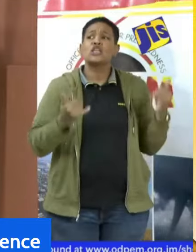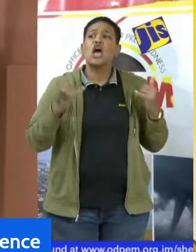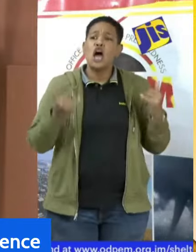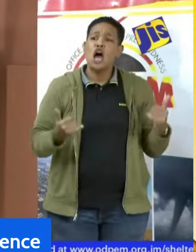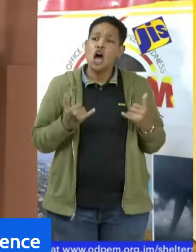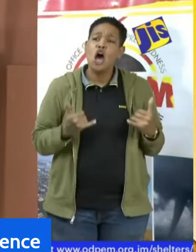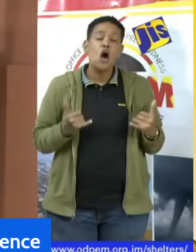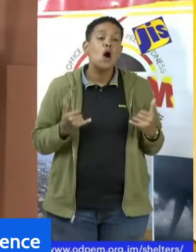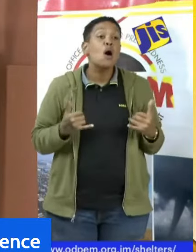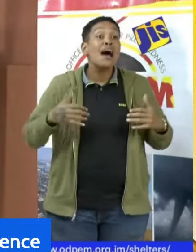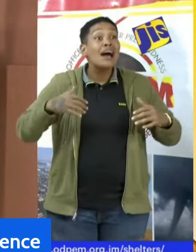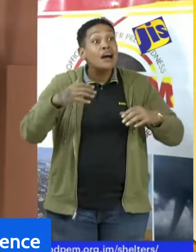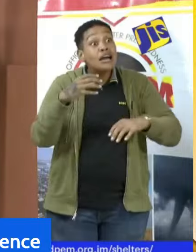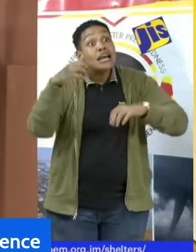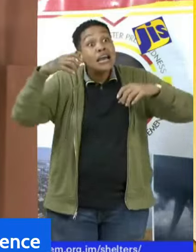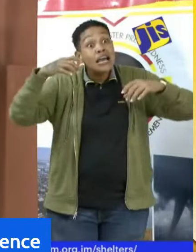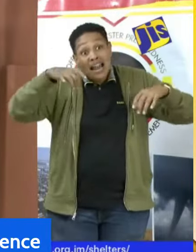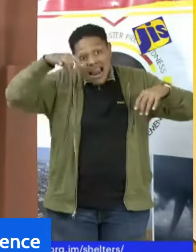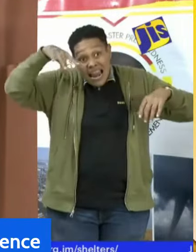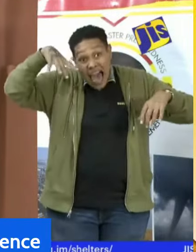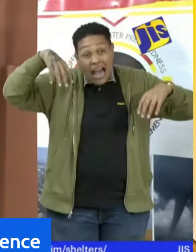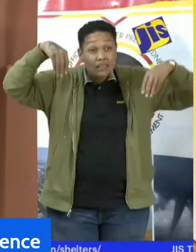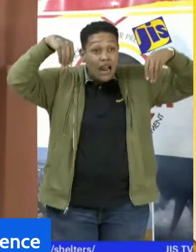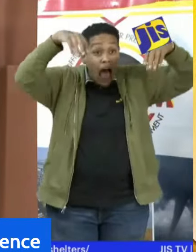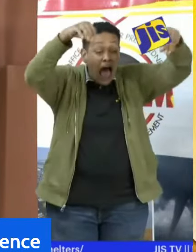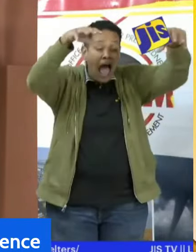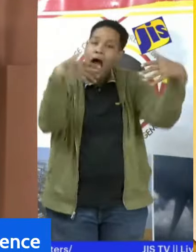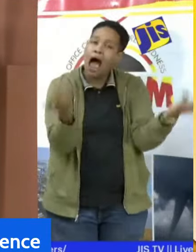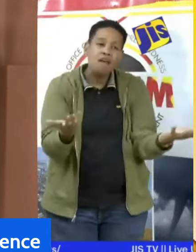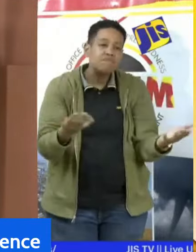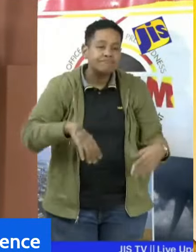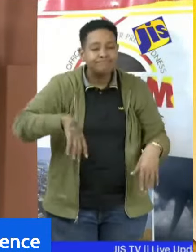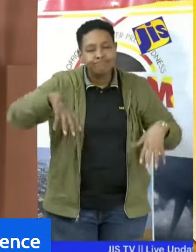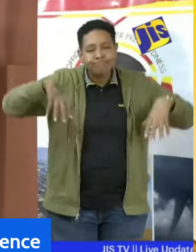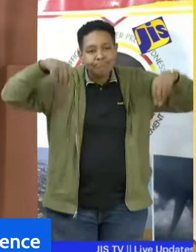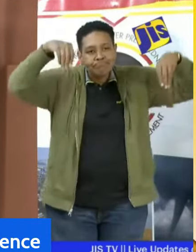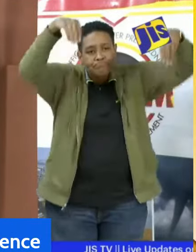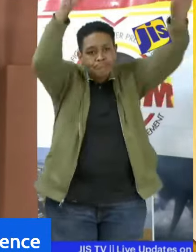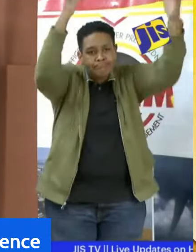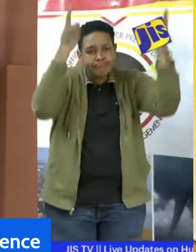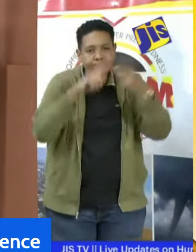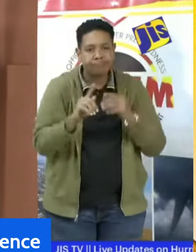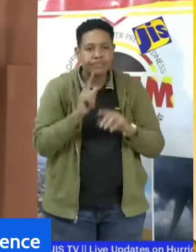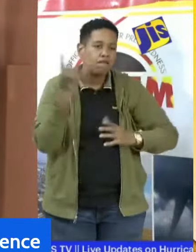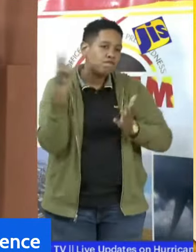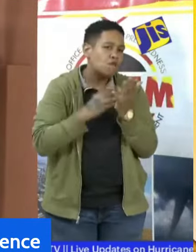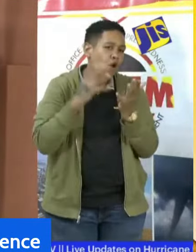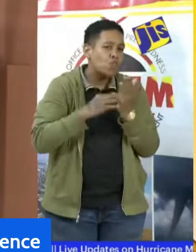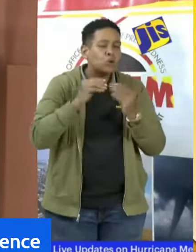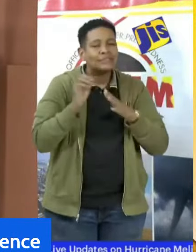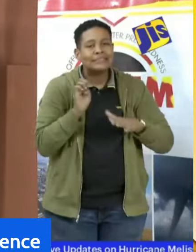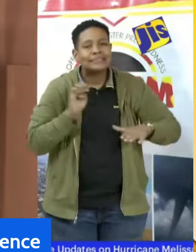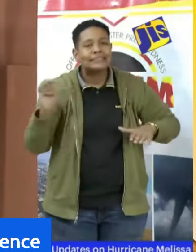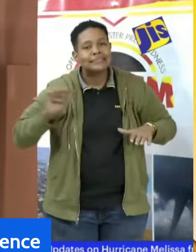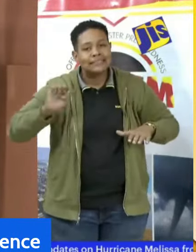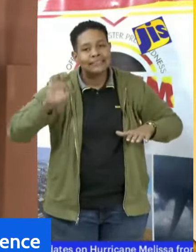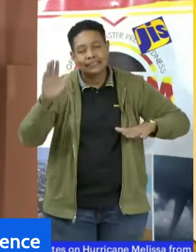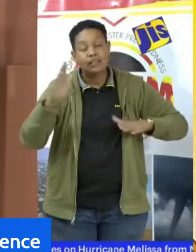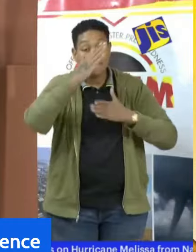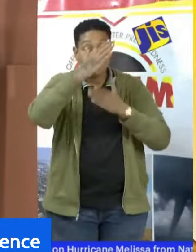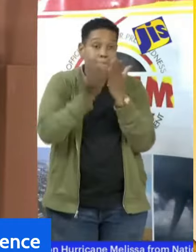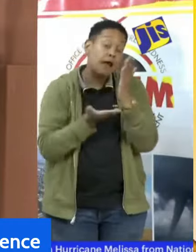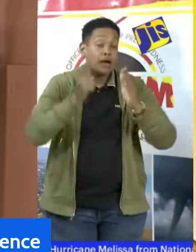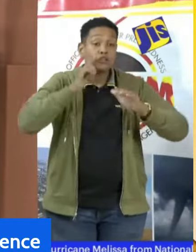presently without power. And there are 4,000 in the eastern part